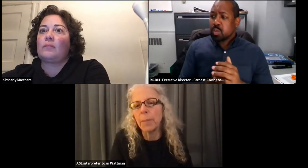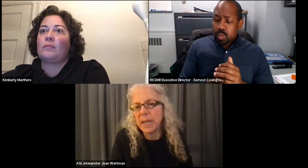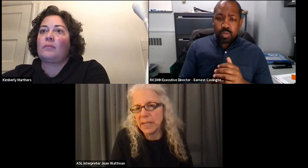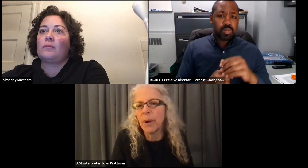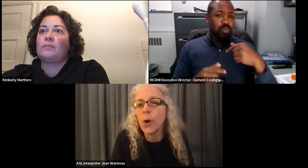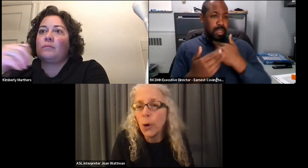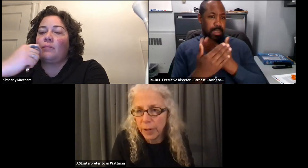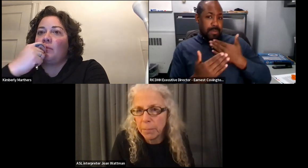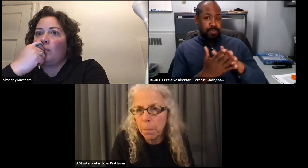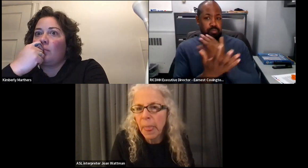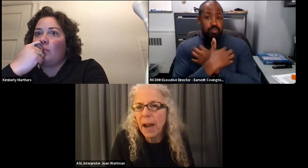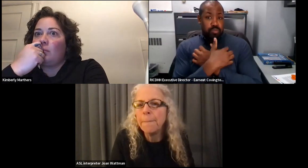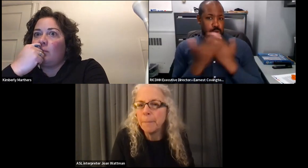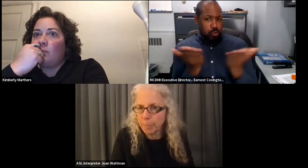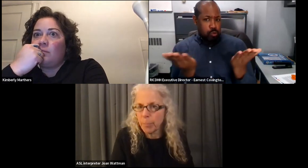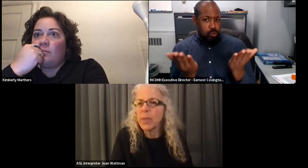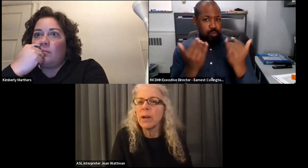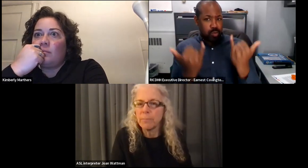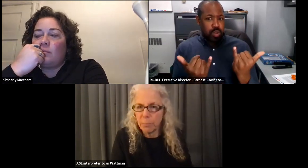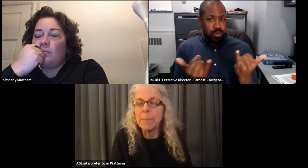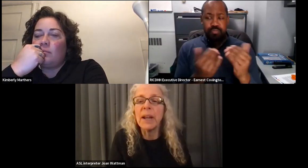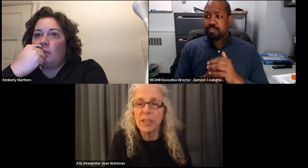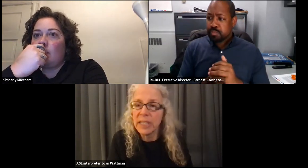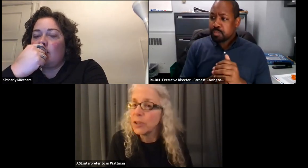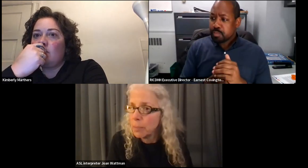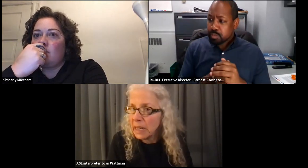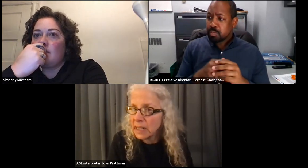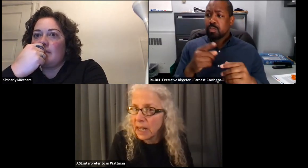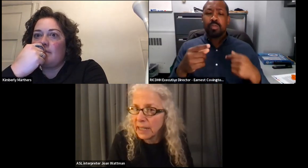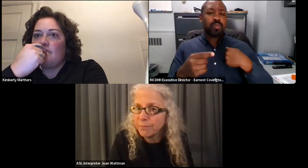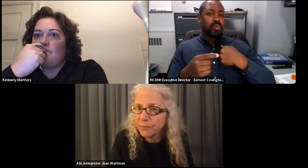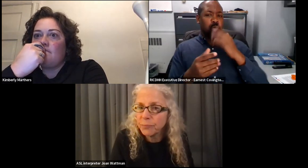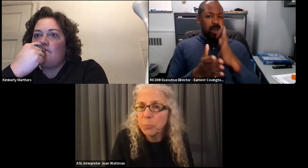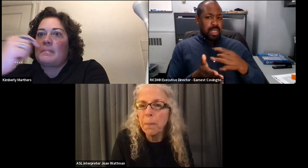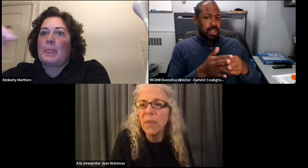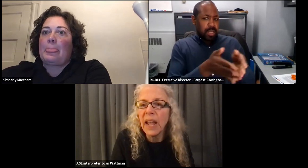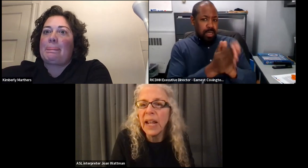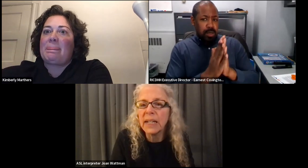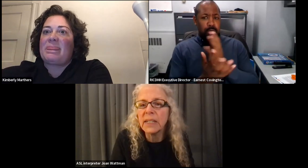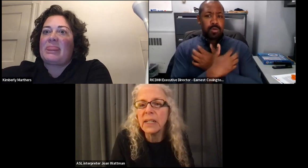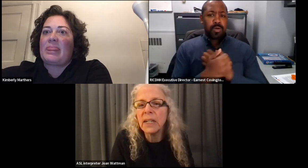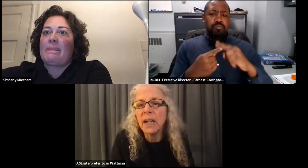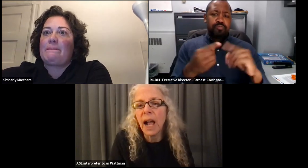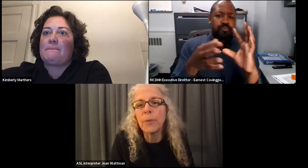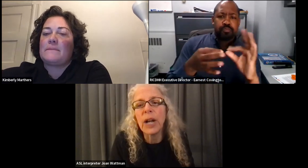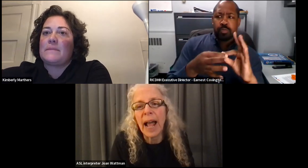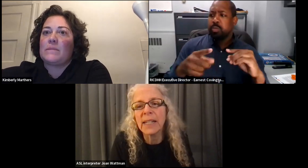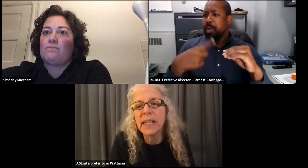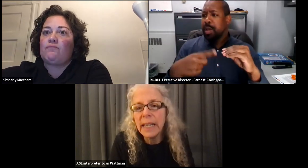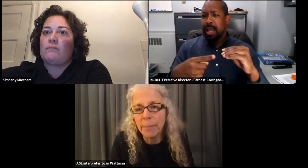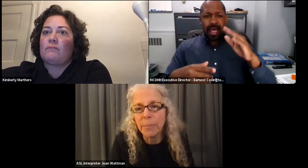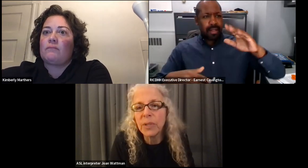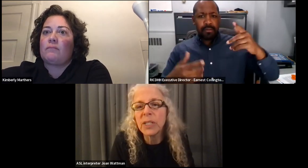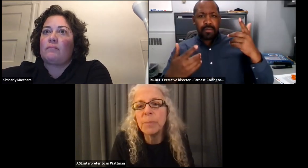some updates about COVID. Mike Bayer is here at the meeting tonight. And I'm going to